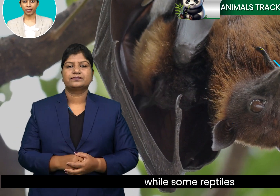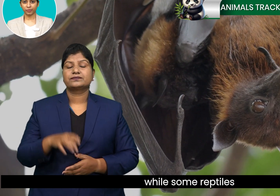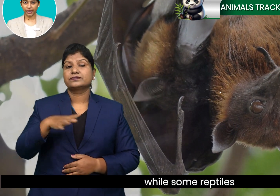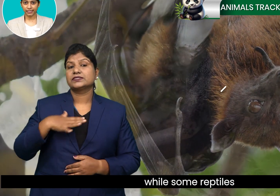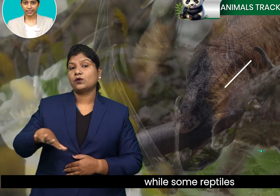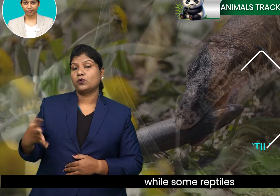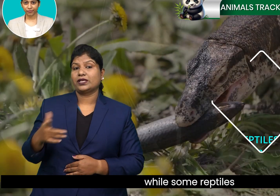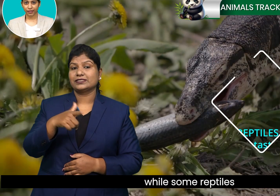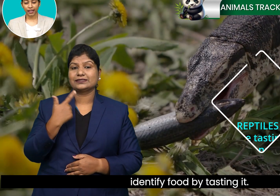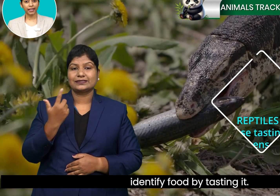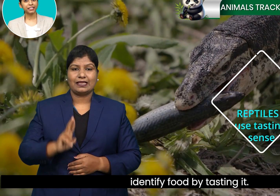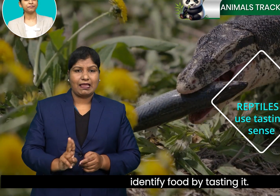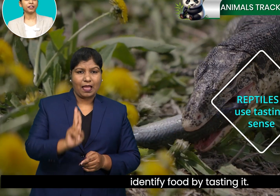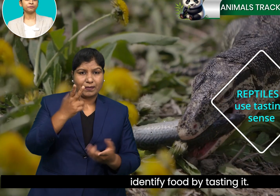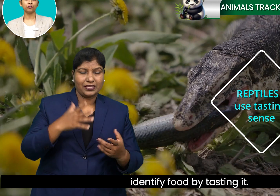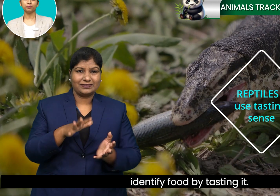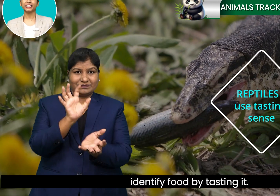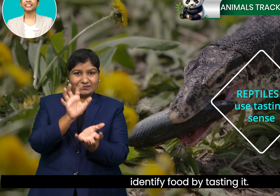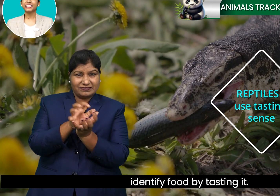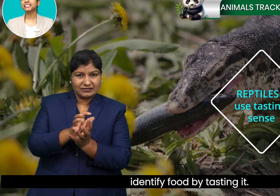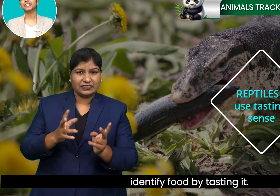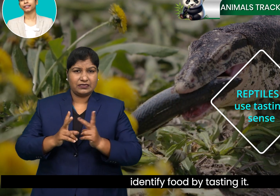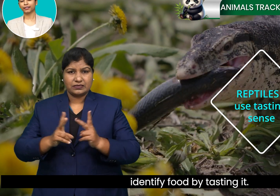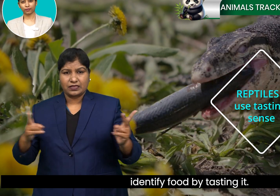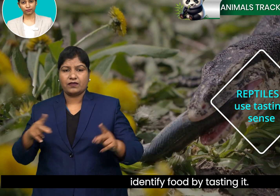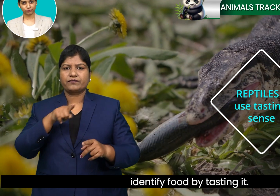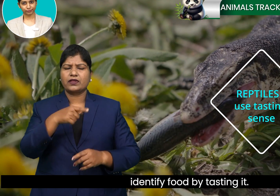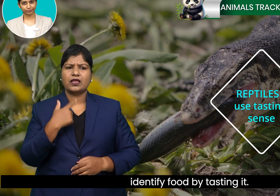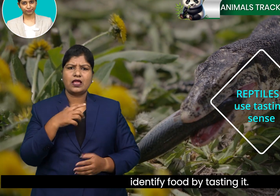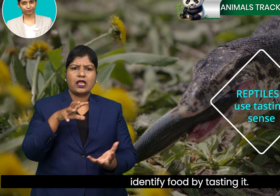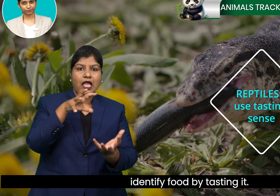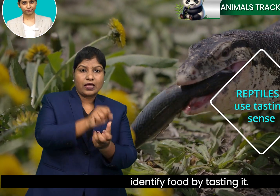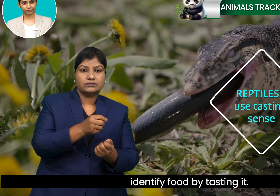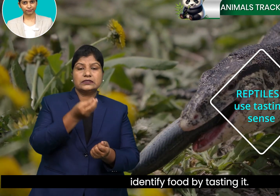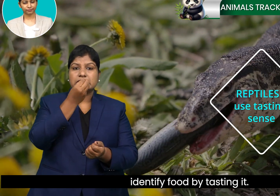while some reptiles identify food by tasting it.